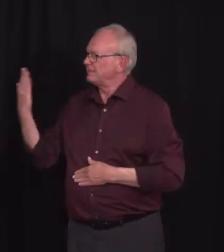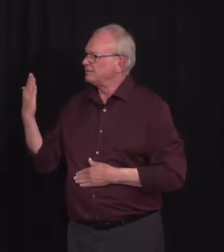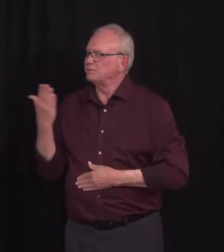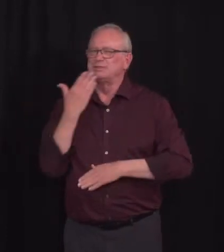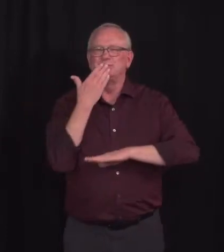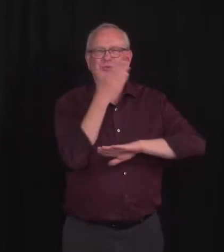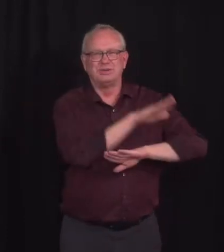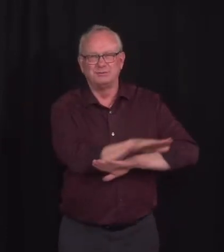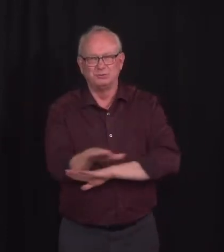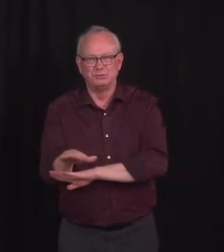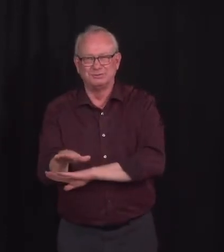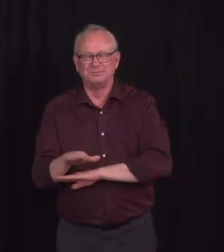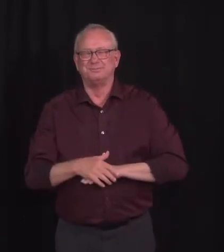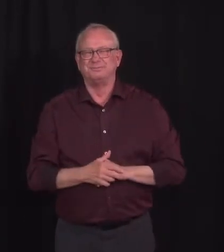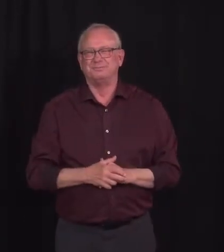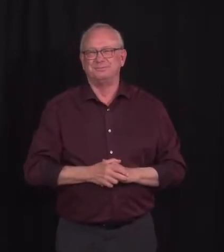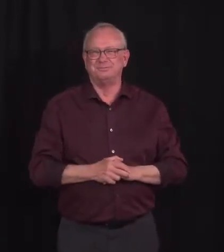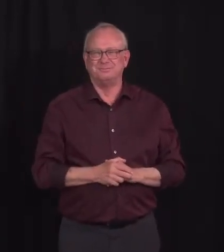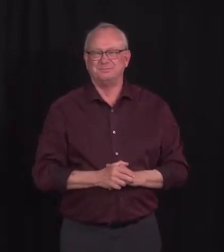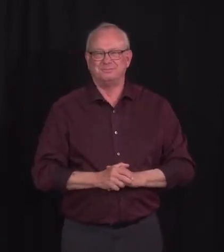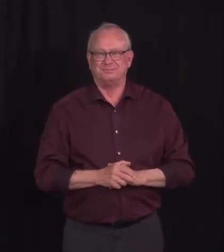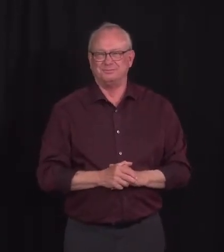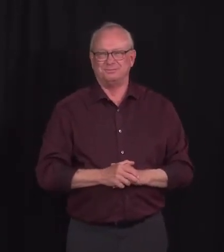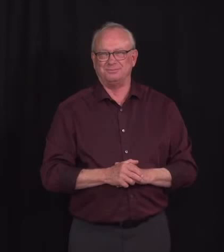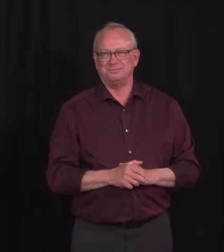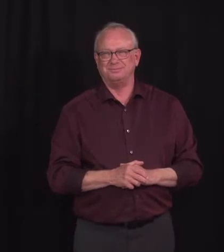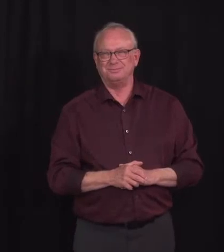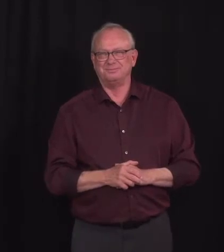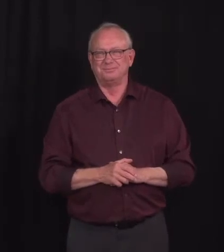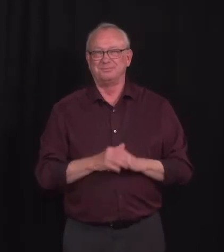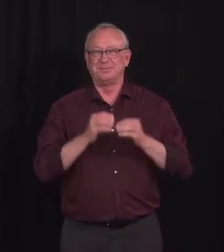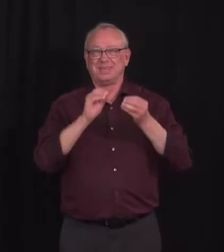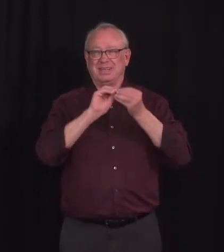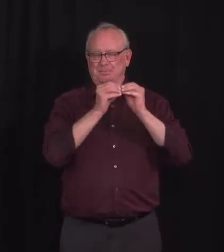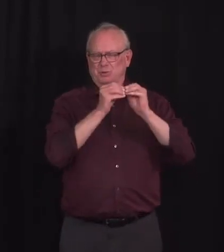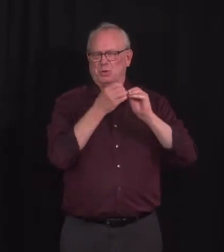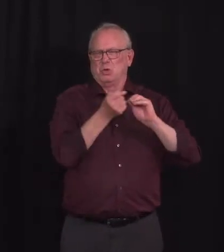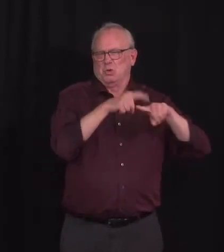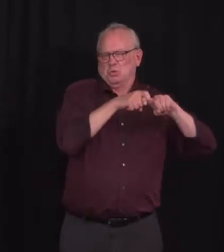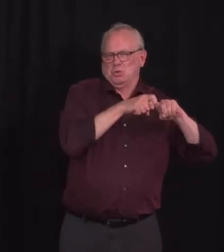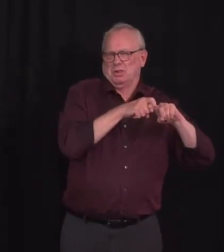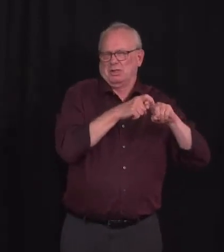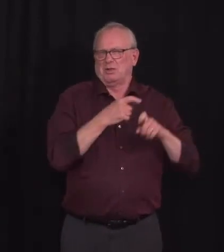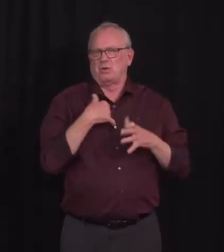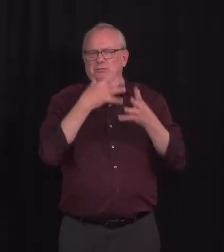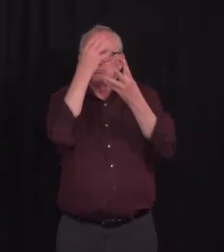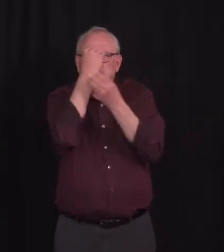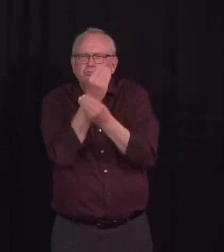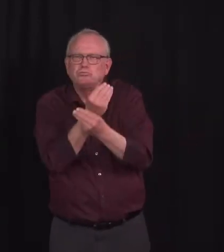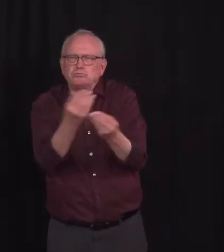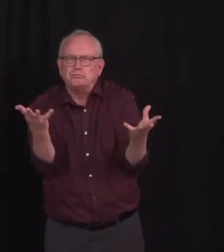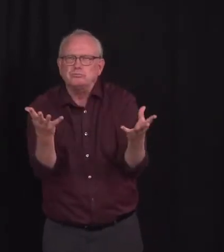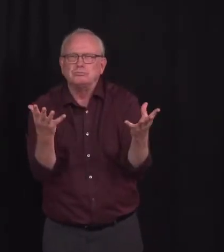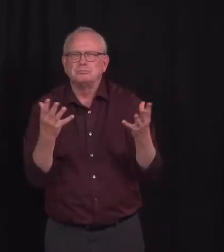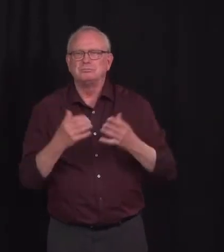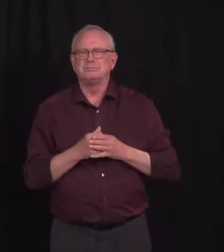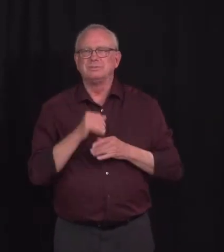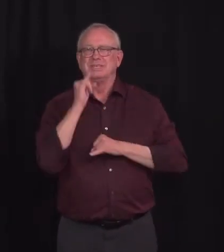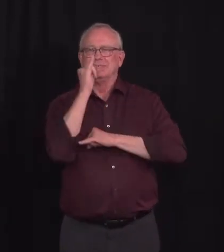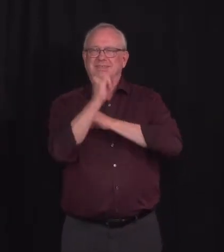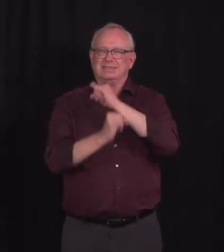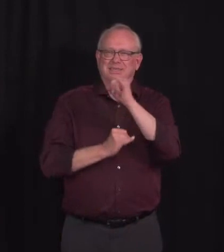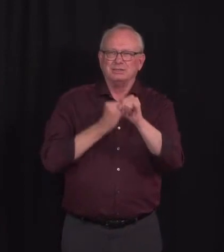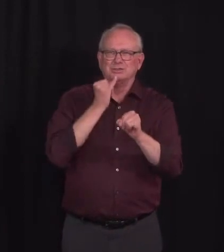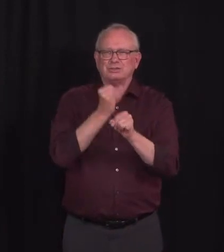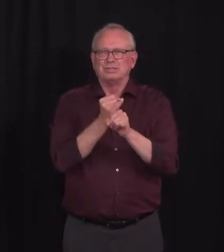everyone. Before I get to today's numbers, I want to let Albertans know about international reports of a rare